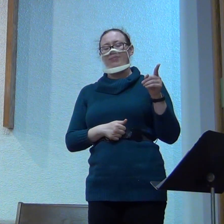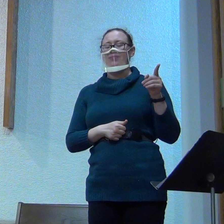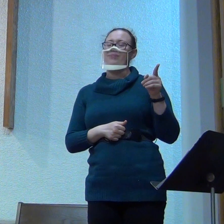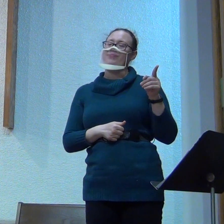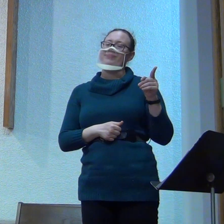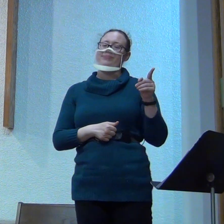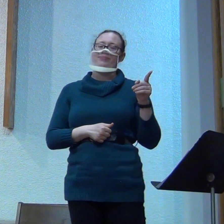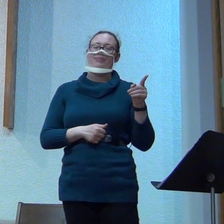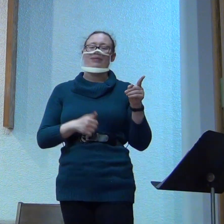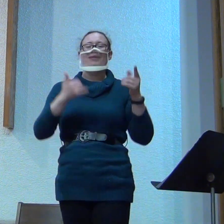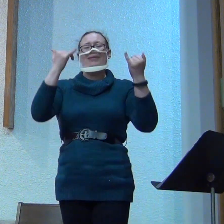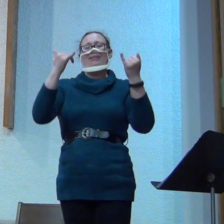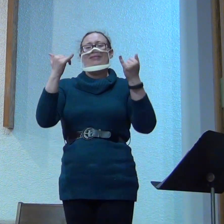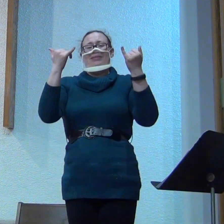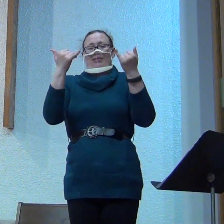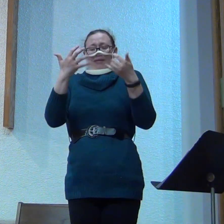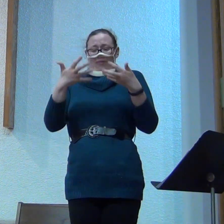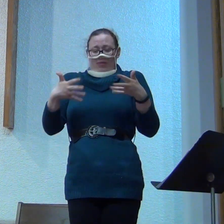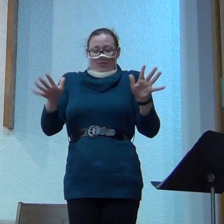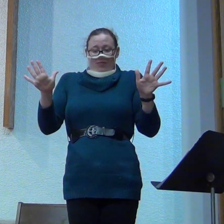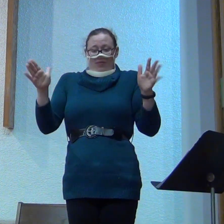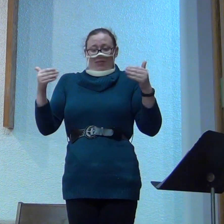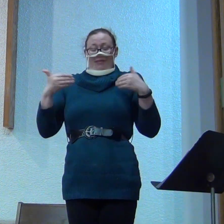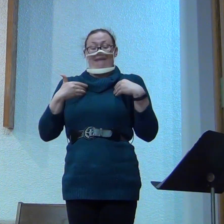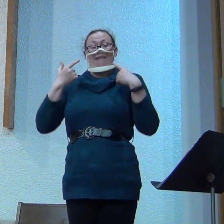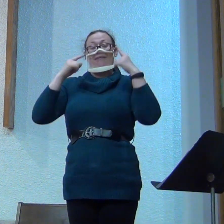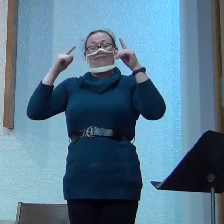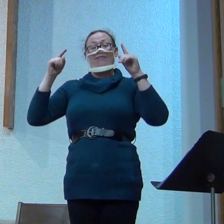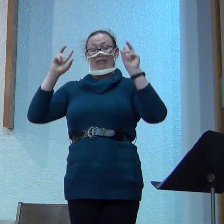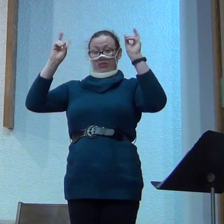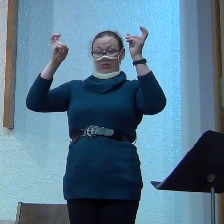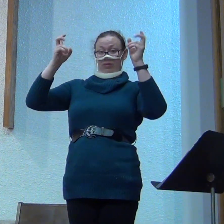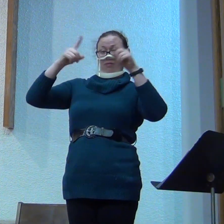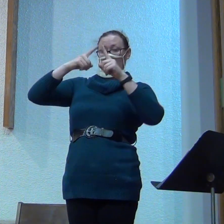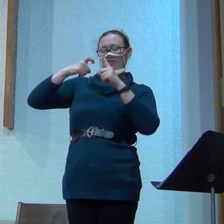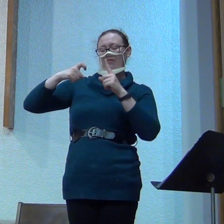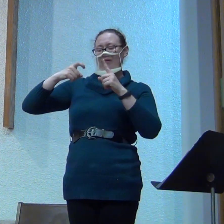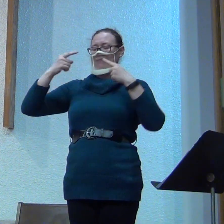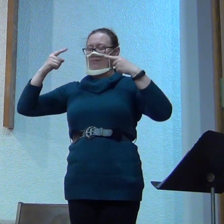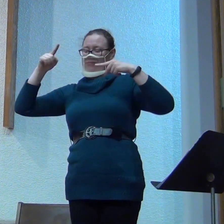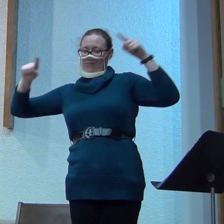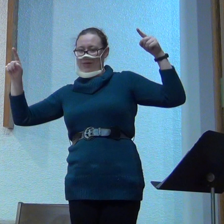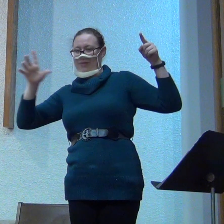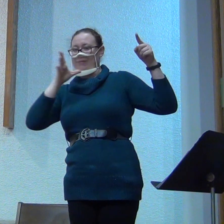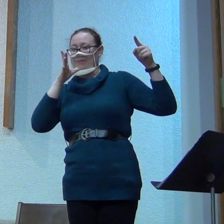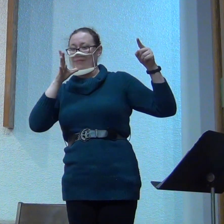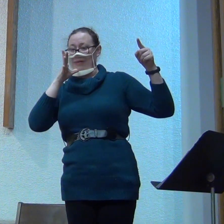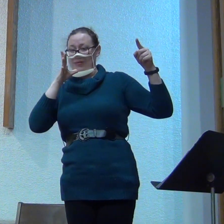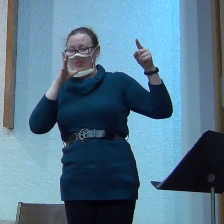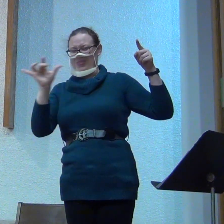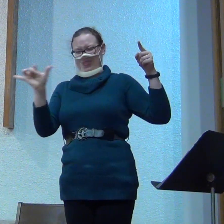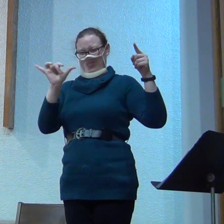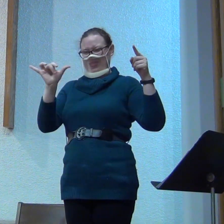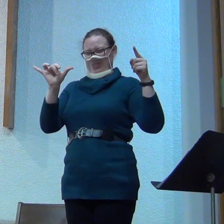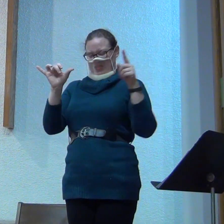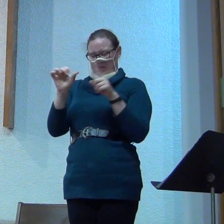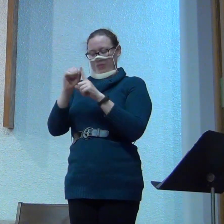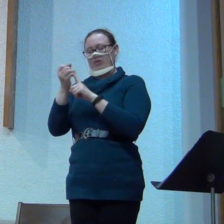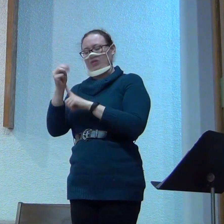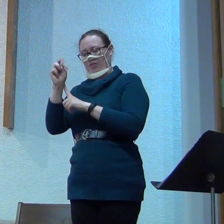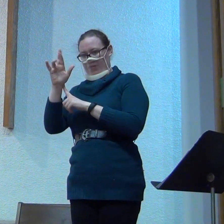Now here's some, as we close here, here's some famous quotes from various mothers in a similar situation to